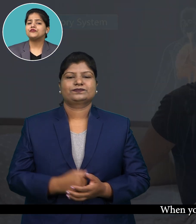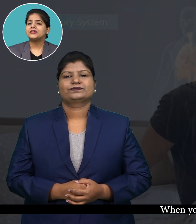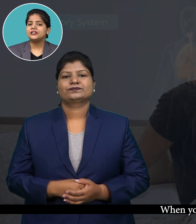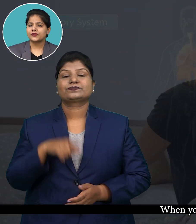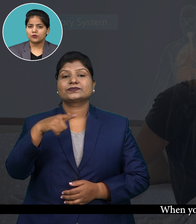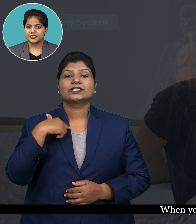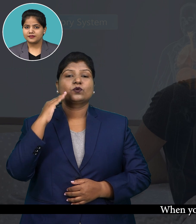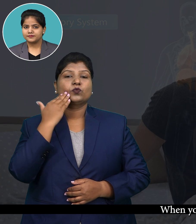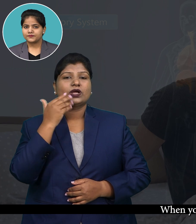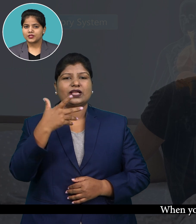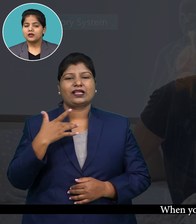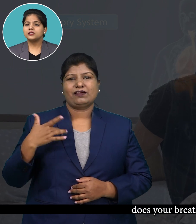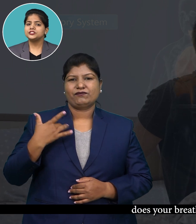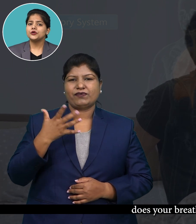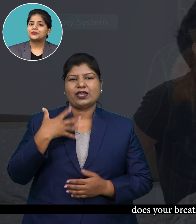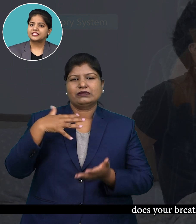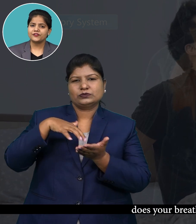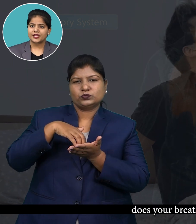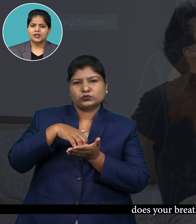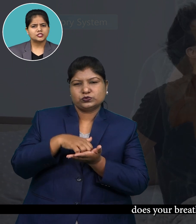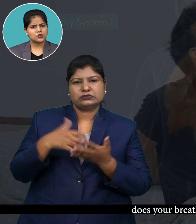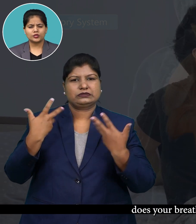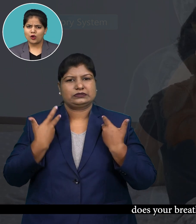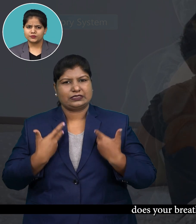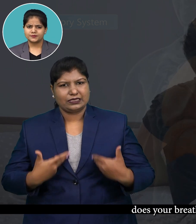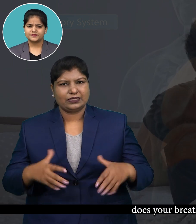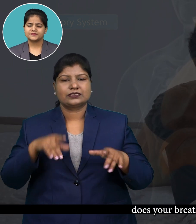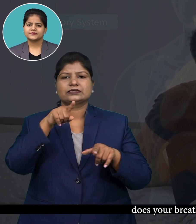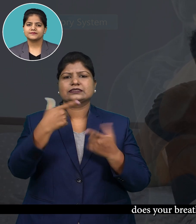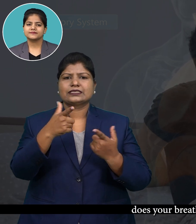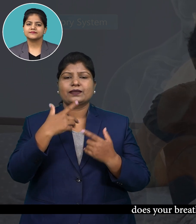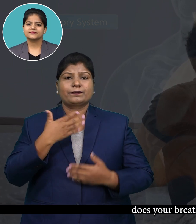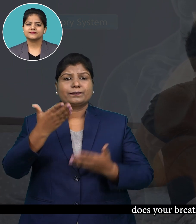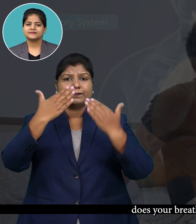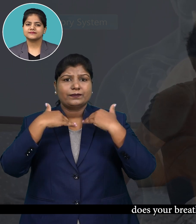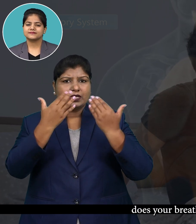When you feel drowsy, does your breathing rate slow down?